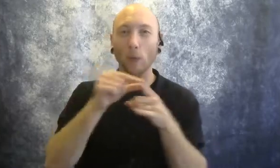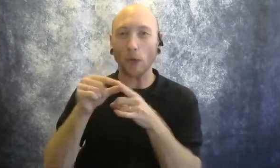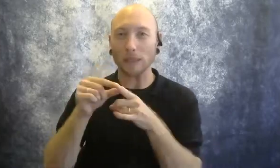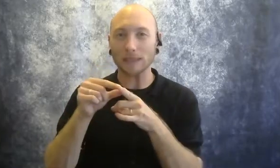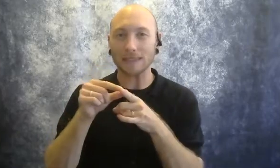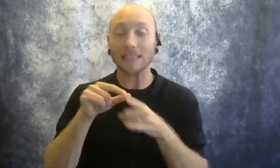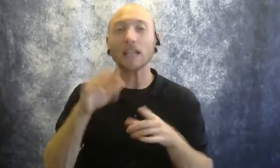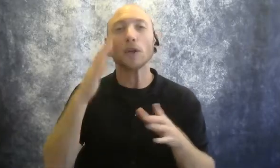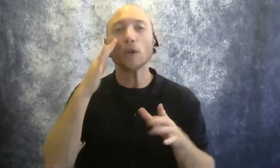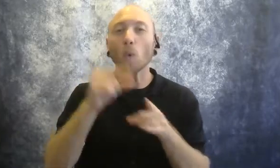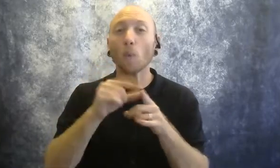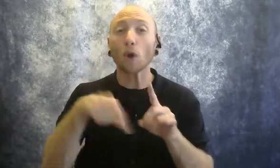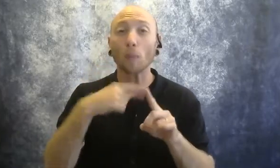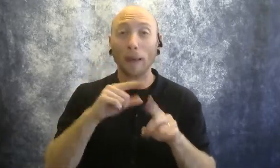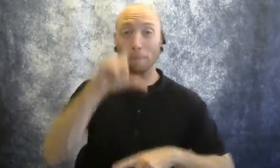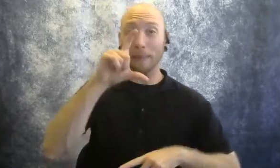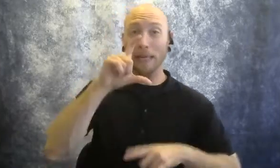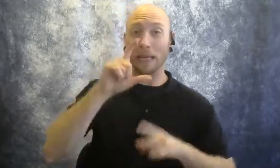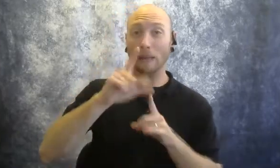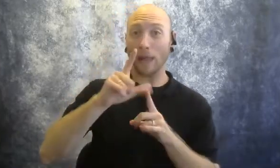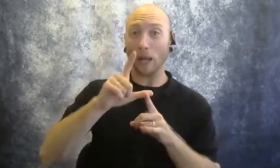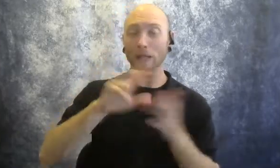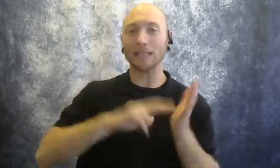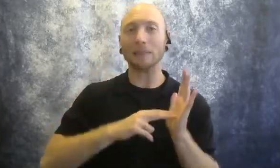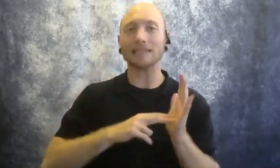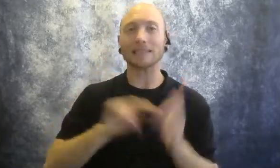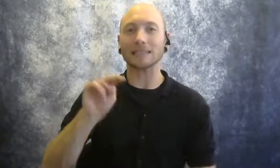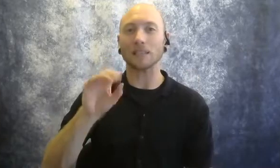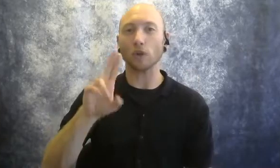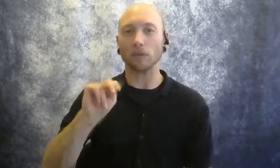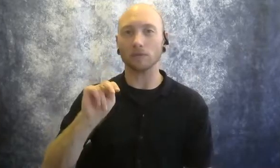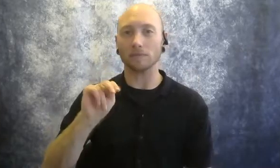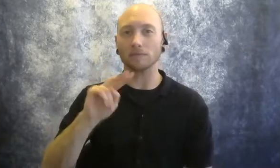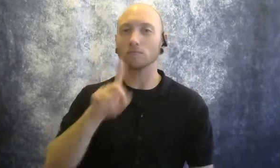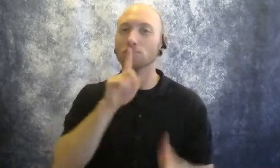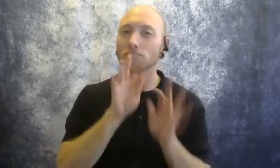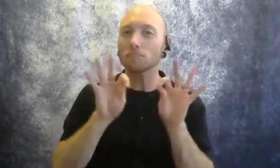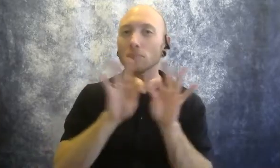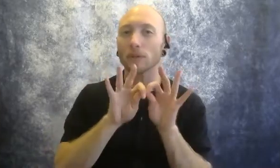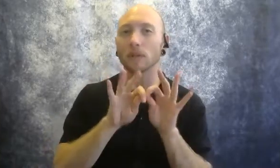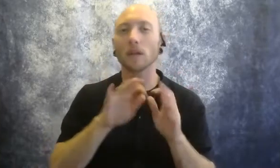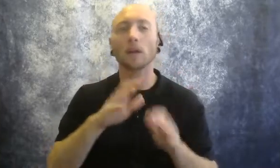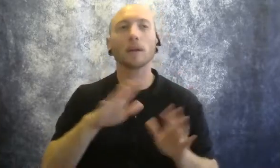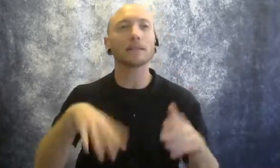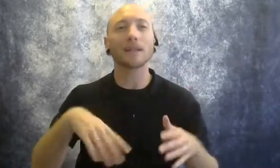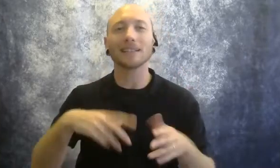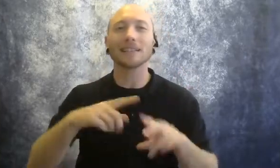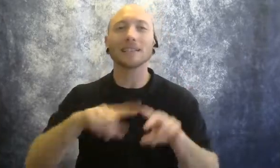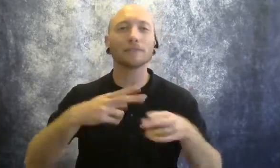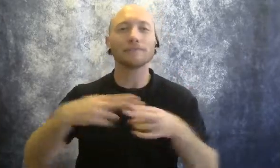of the capitalized words there. And if it's a capitalized word, by the way, that means it's a noun. It's important. And